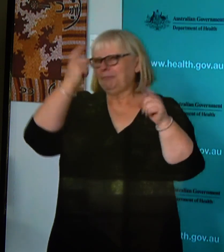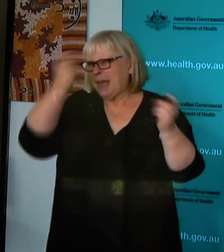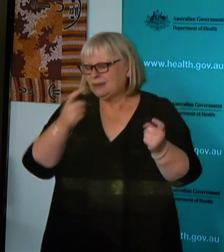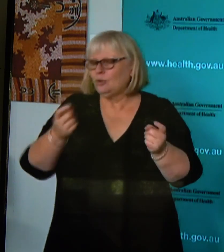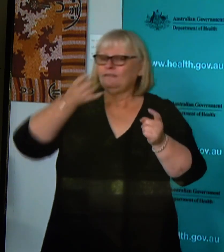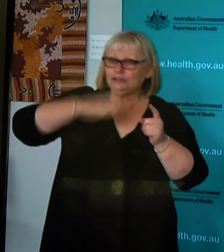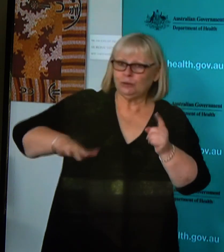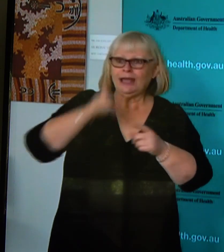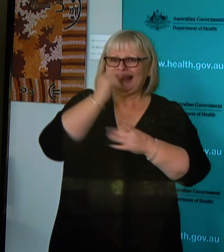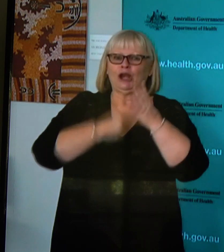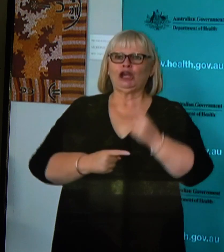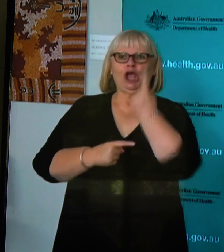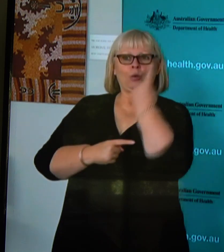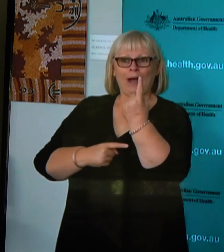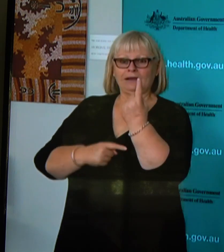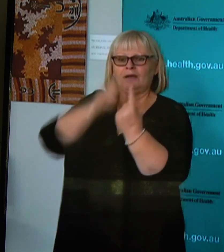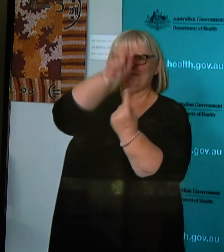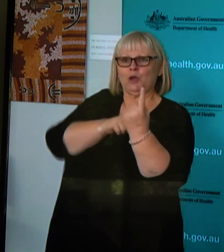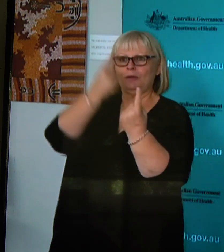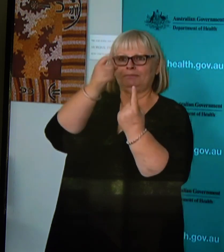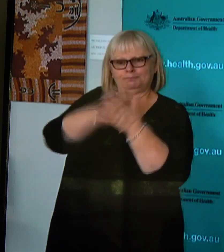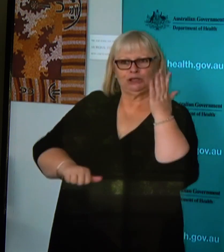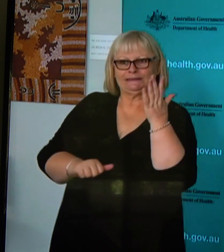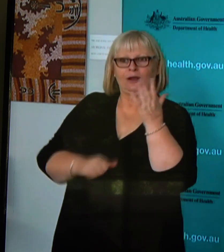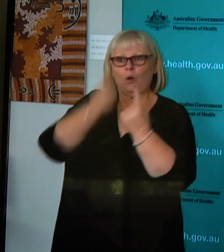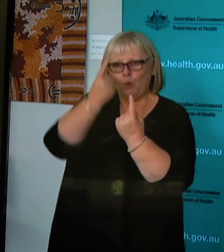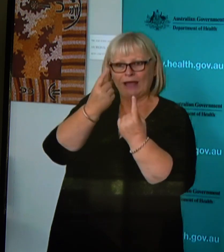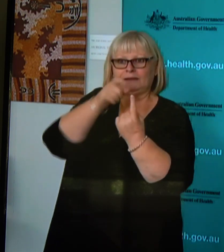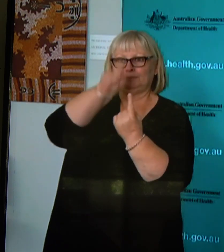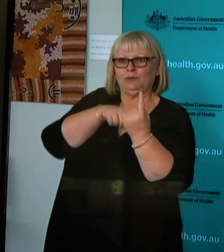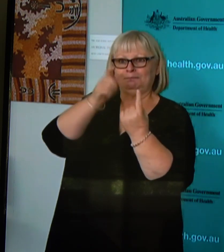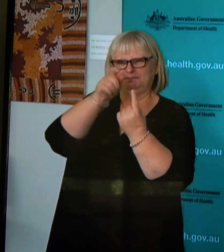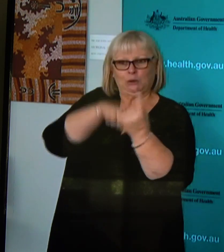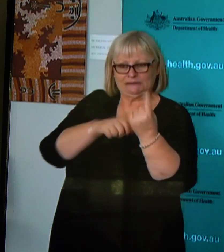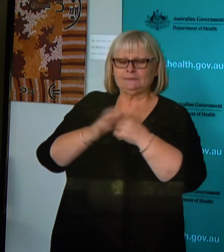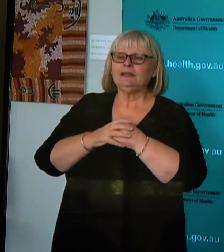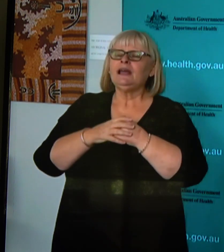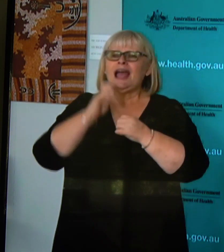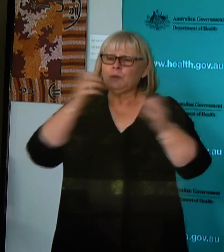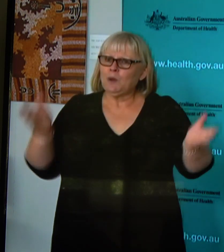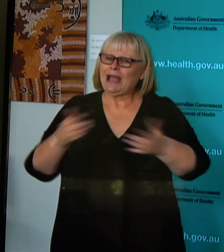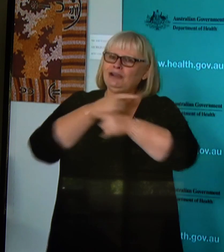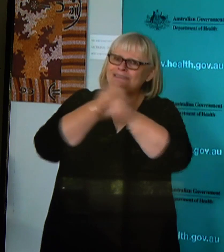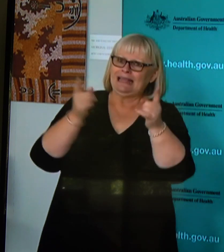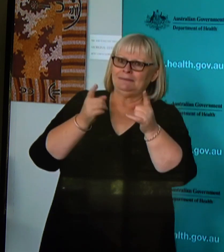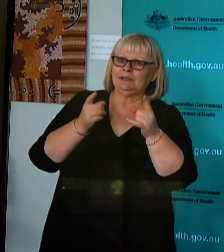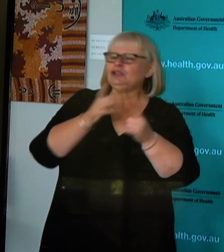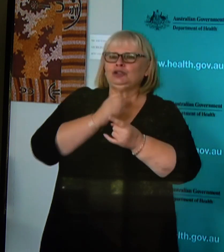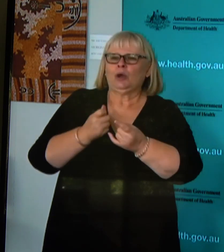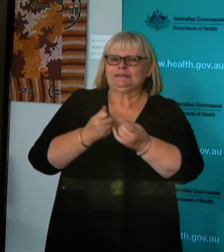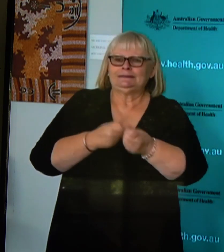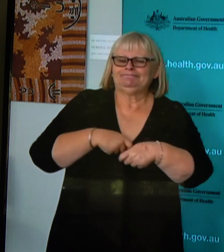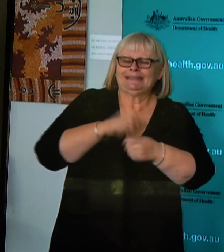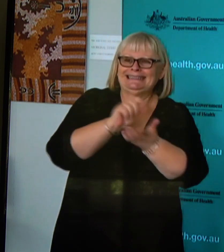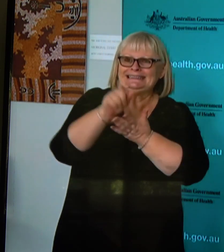paracetamol, to a maximum of 1 unit per purchase. In addition, pharmacists will be strongly encouraged to limit dispensing of